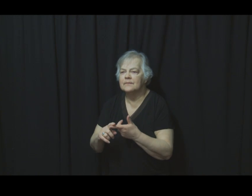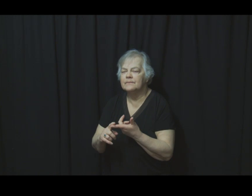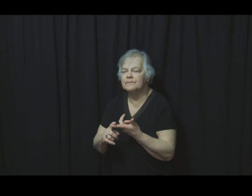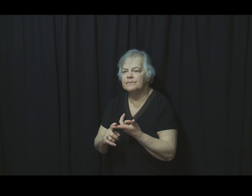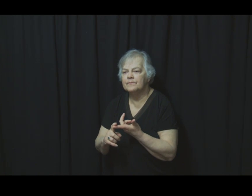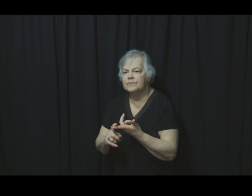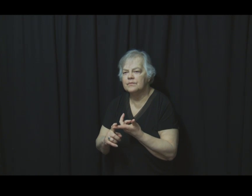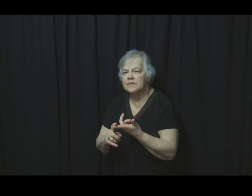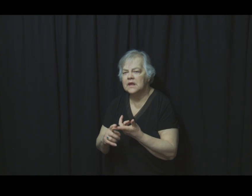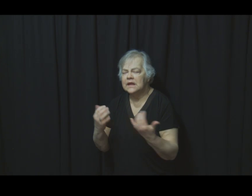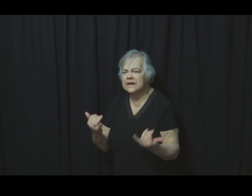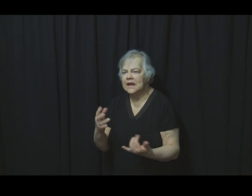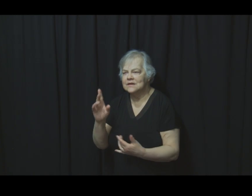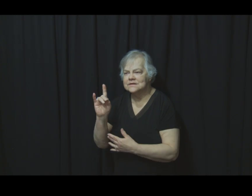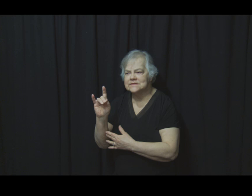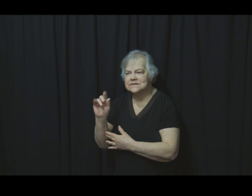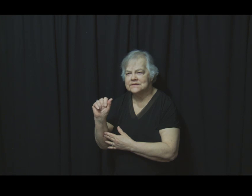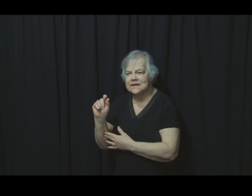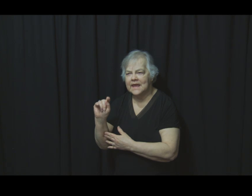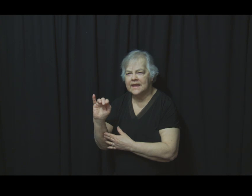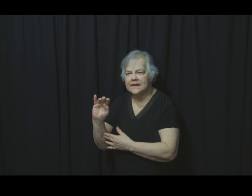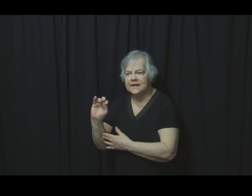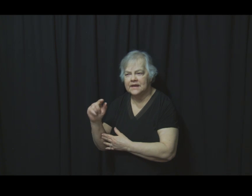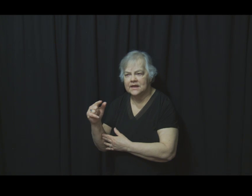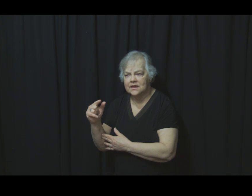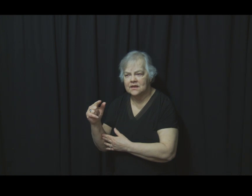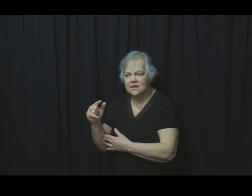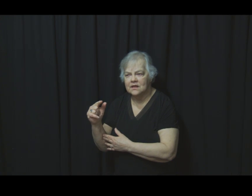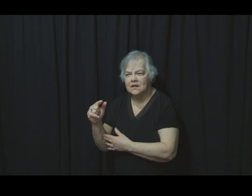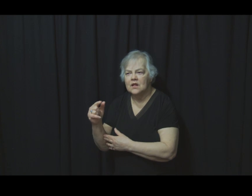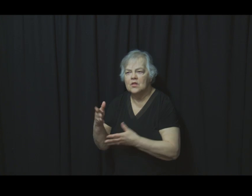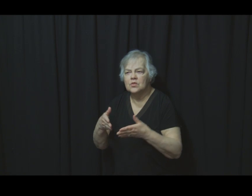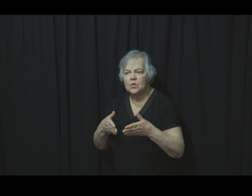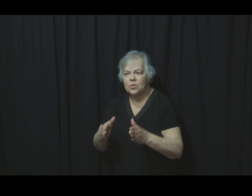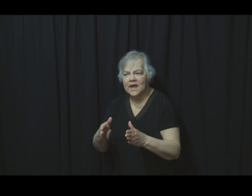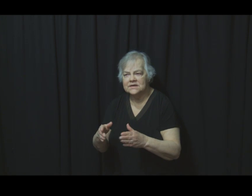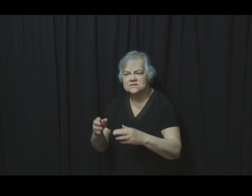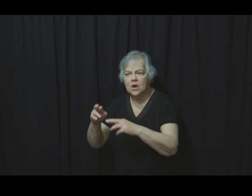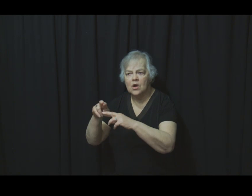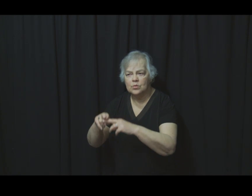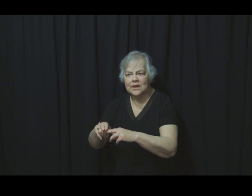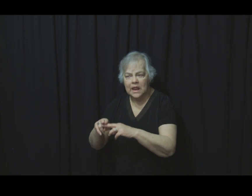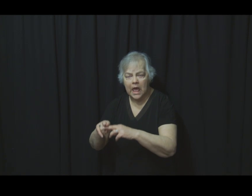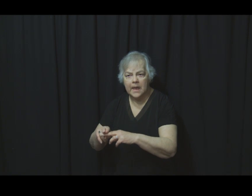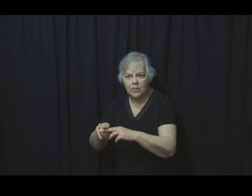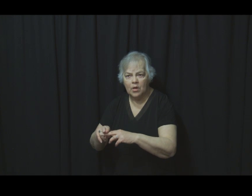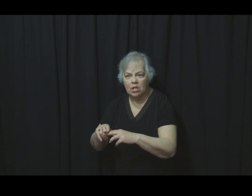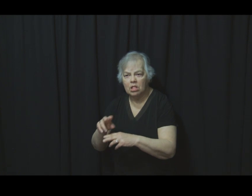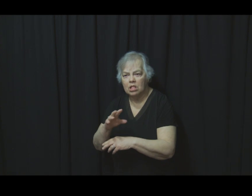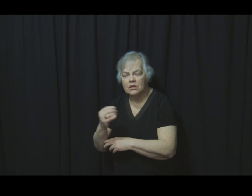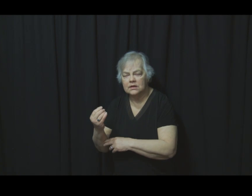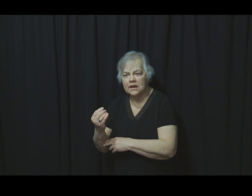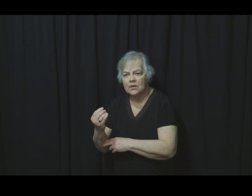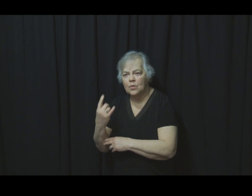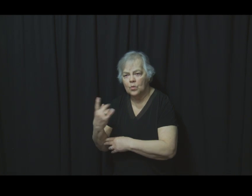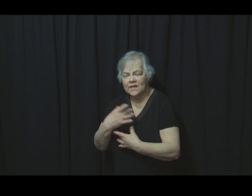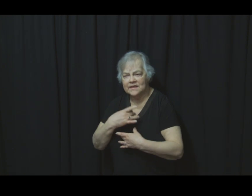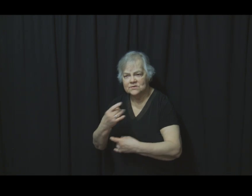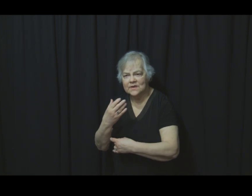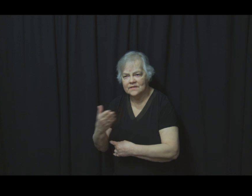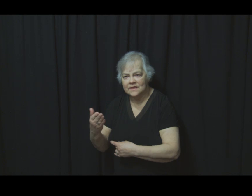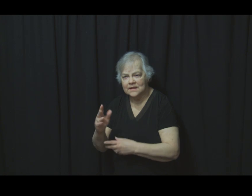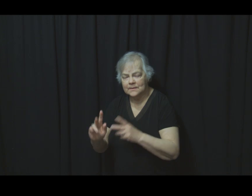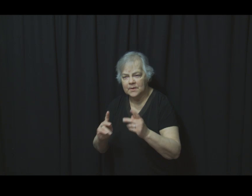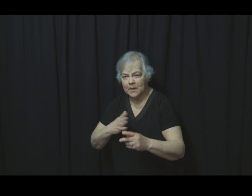As far as dating goes, actually the methods are very reliable. One of the mysteries or interesting things that people in